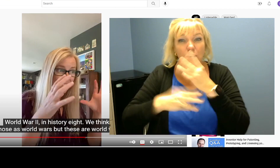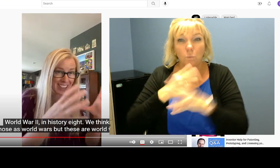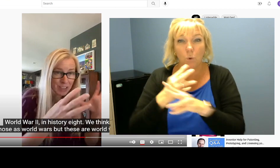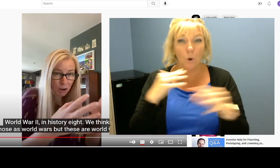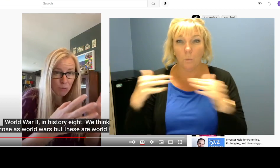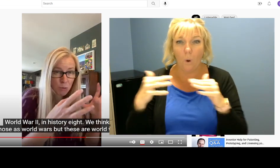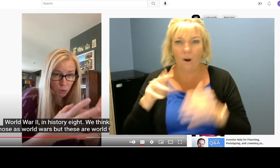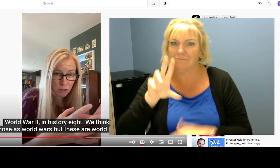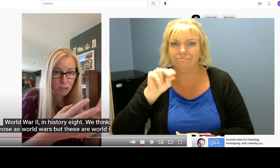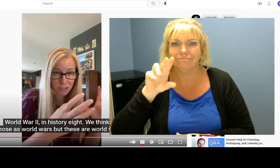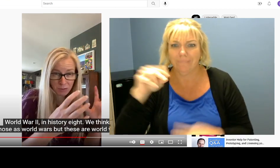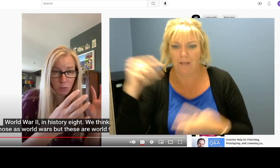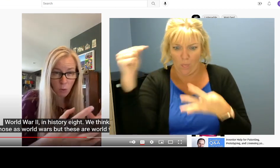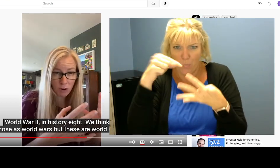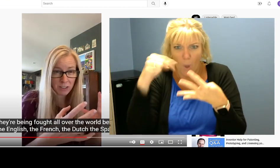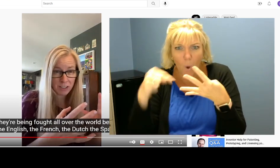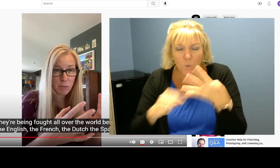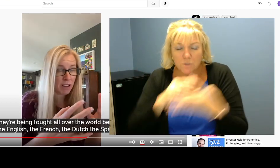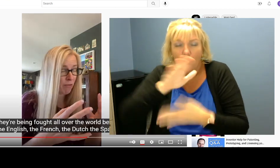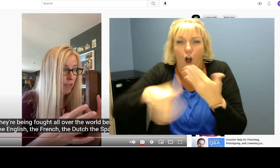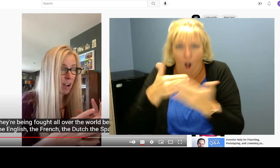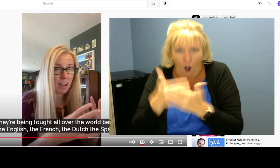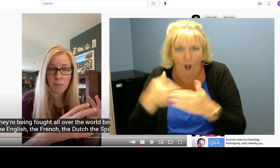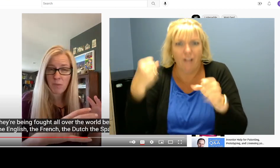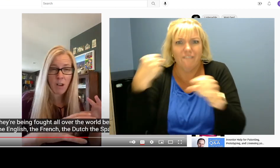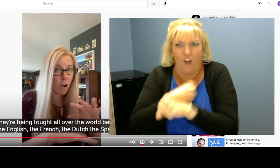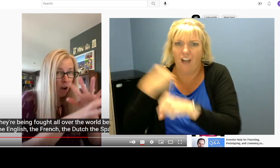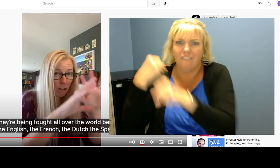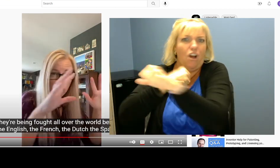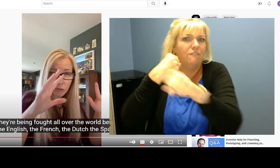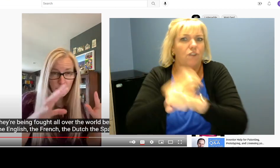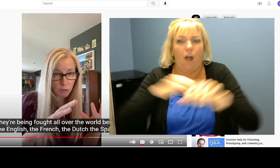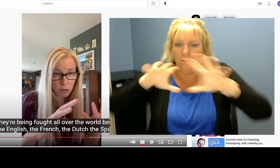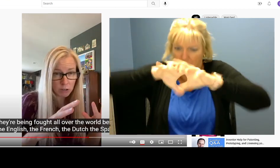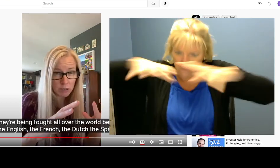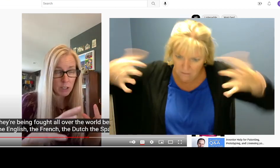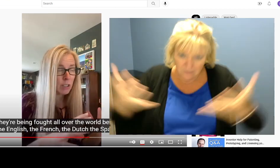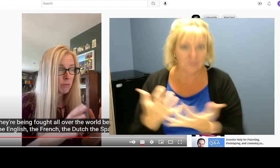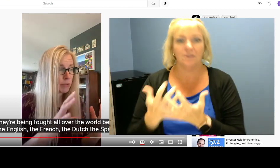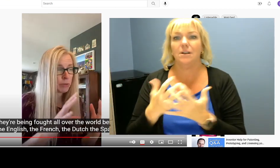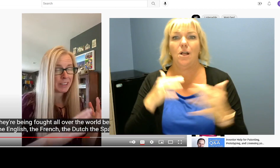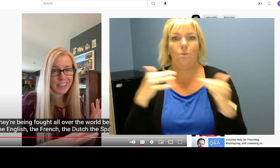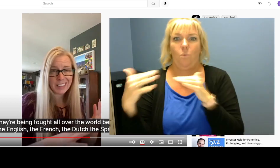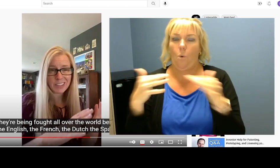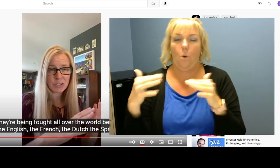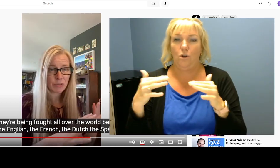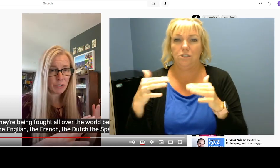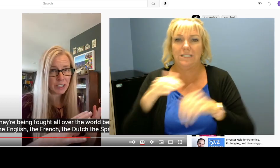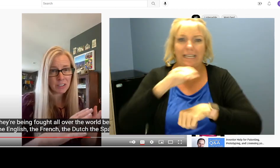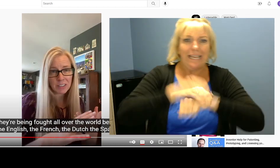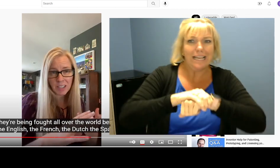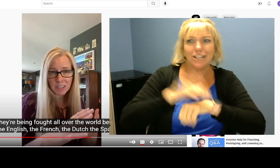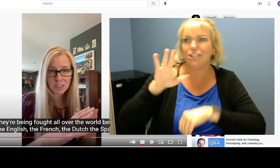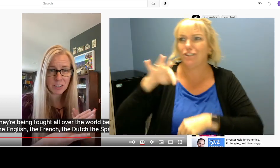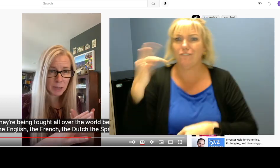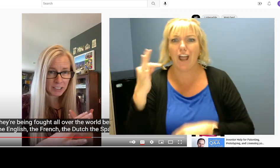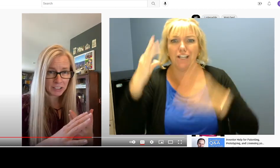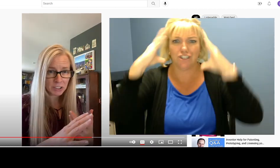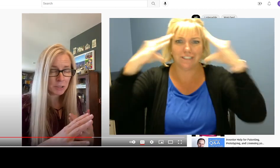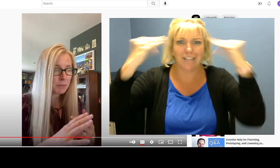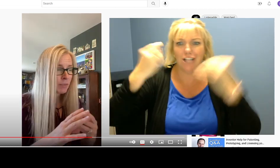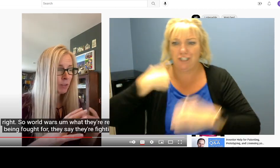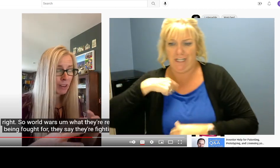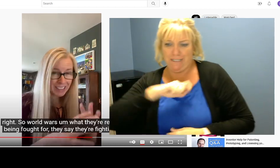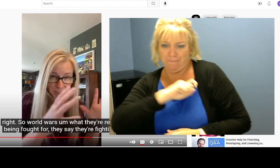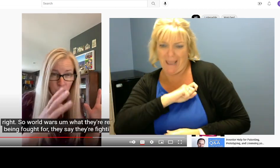but these are world wars. They're being fought all over the world between the English, the French, the Dutch, the